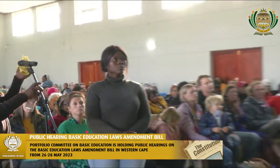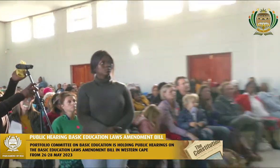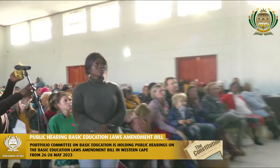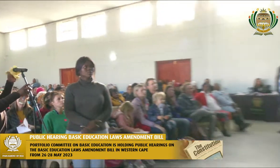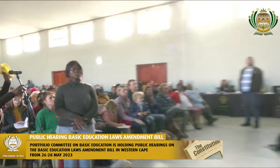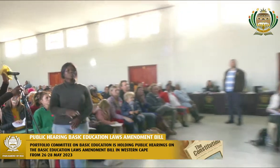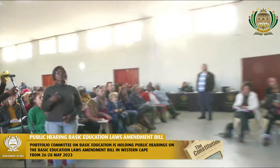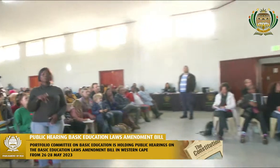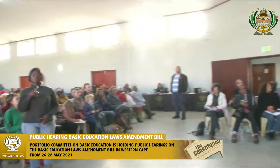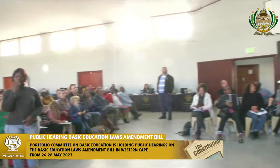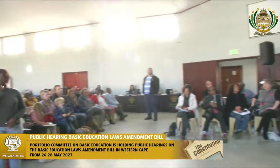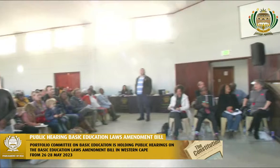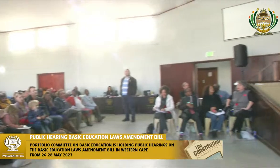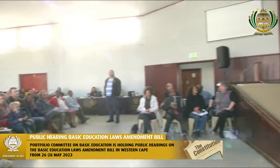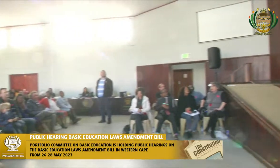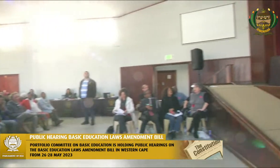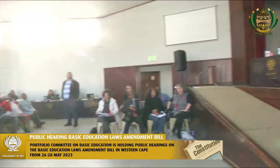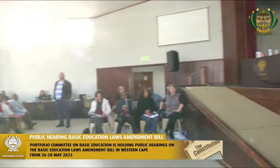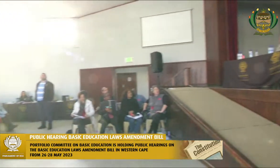Doing is wrong.